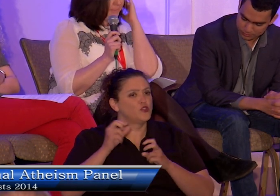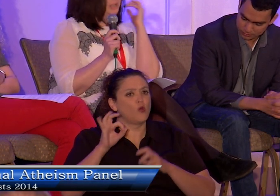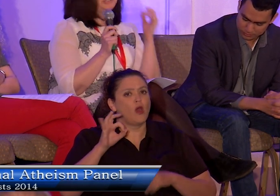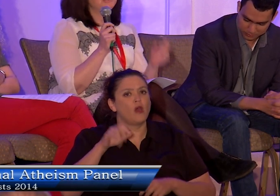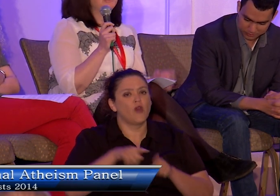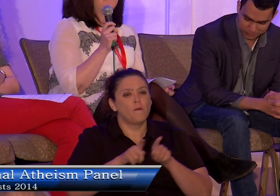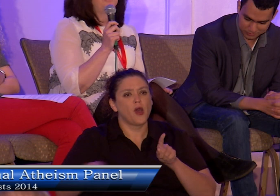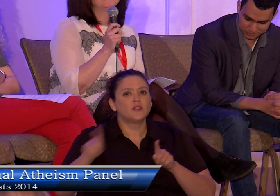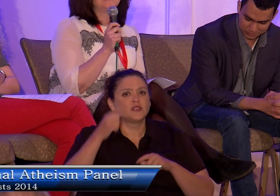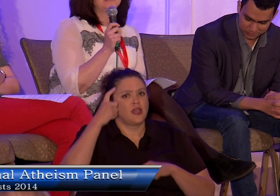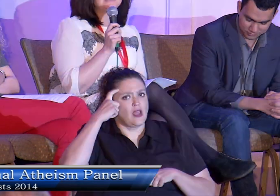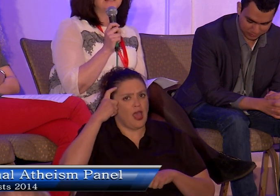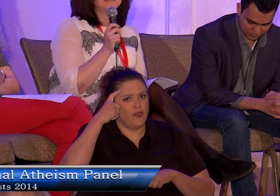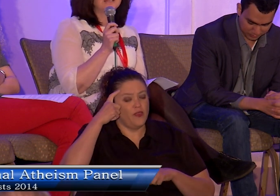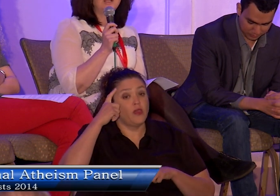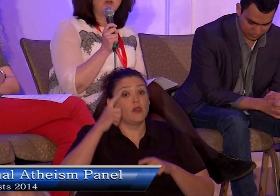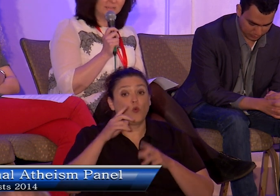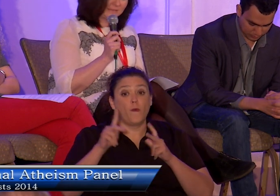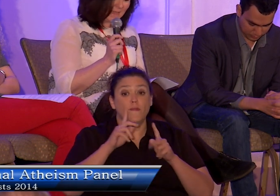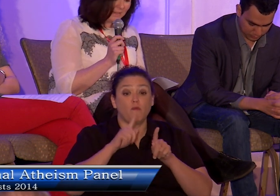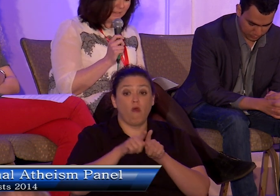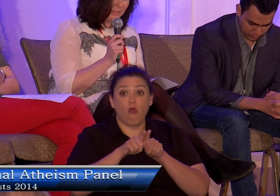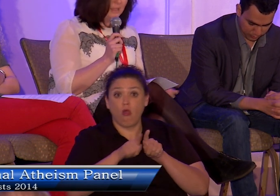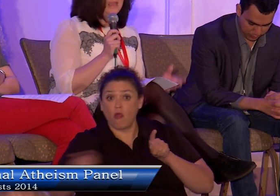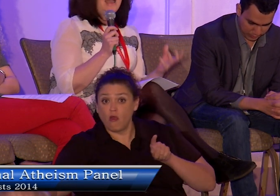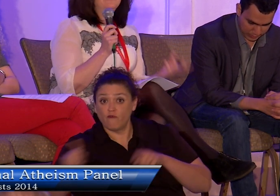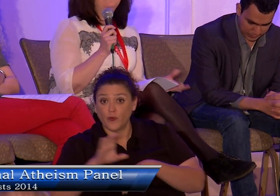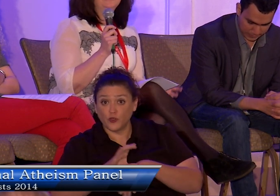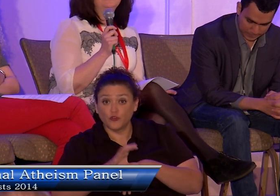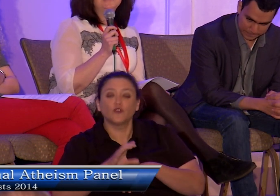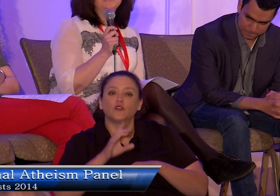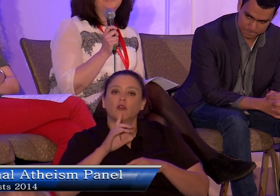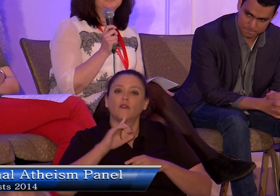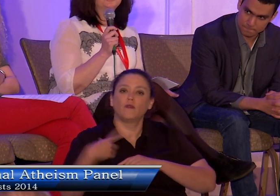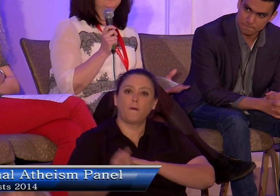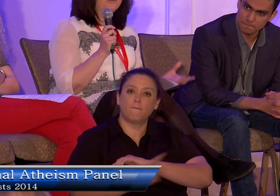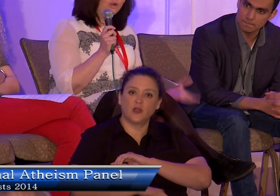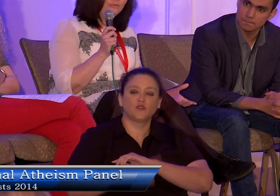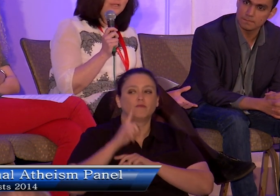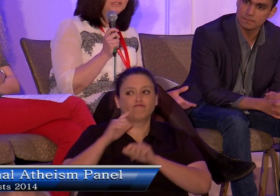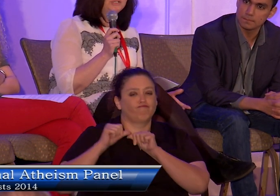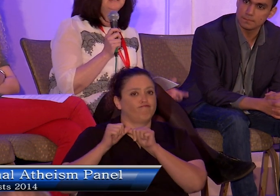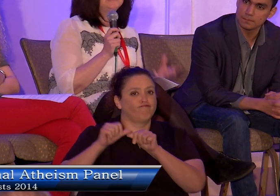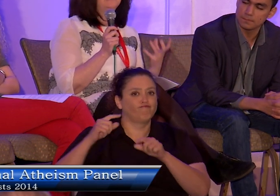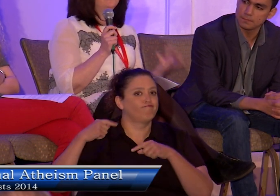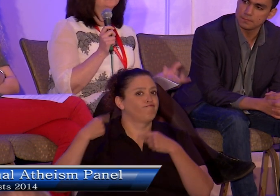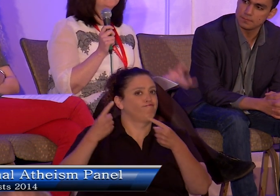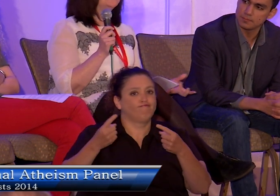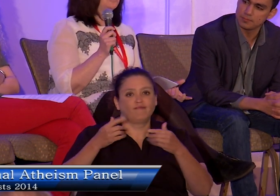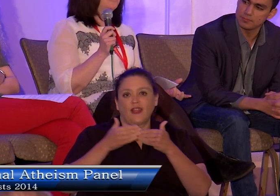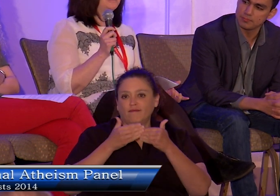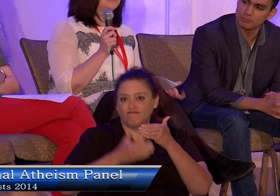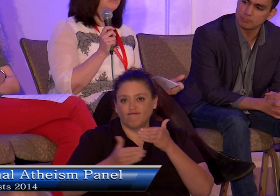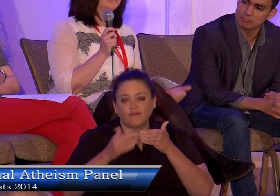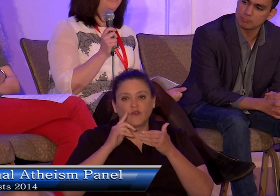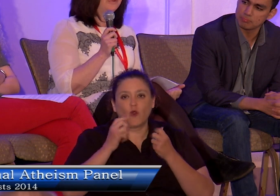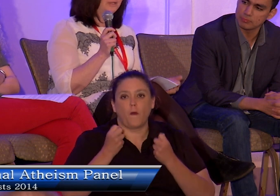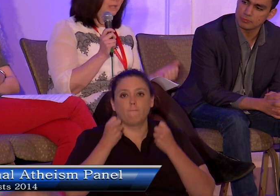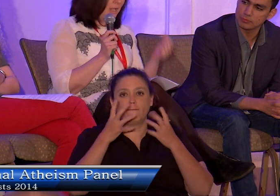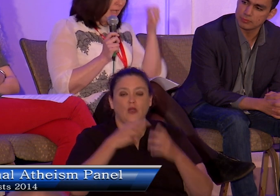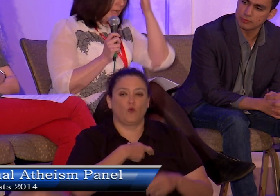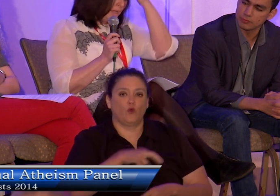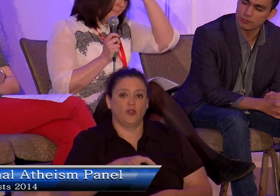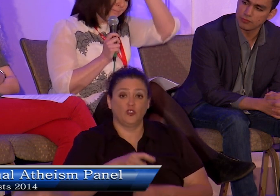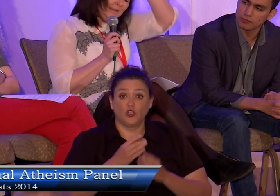think punishing apostates is a long-standing and fundamental feature of all religions, and of course Islam is no